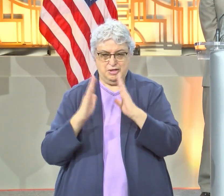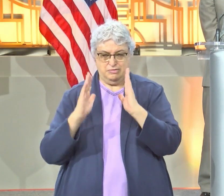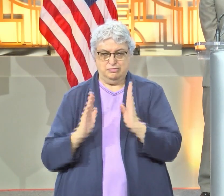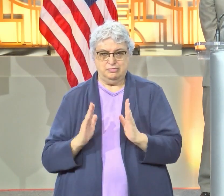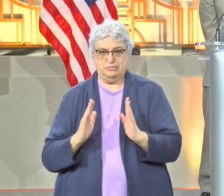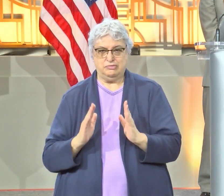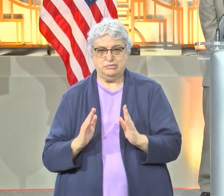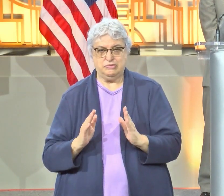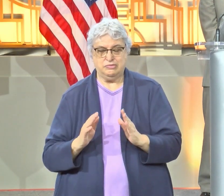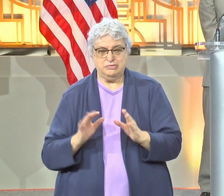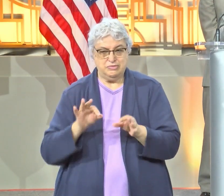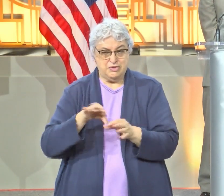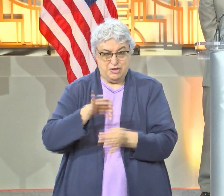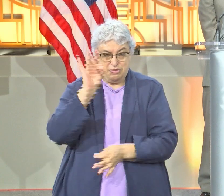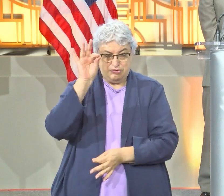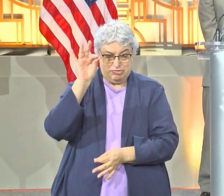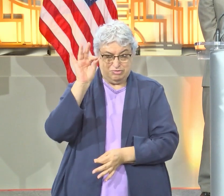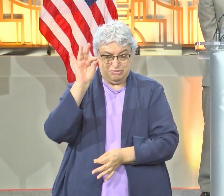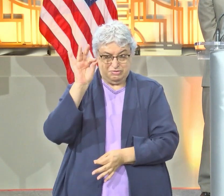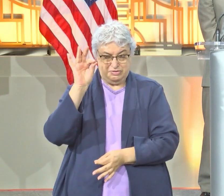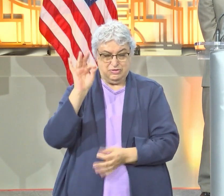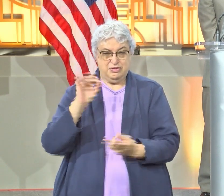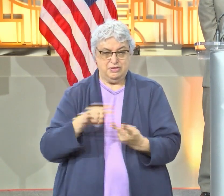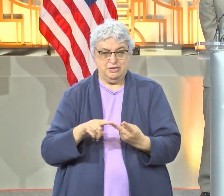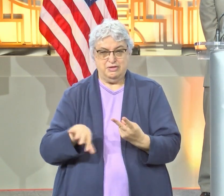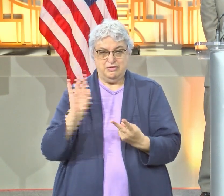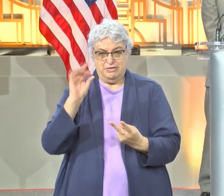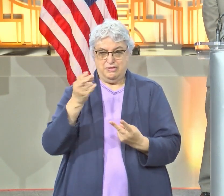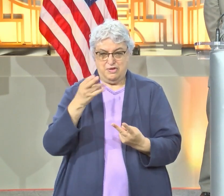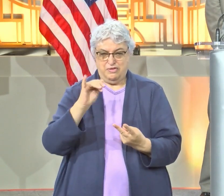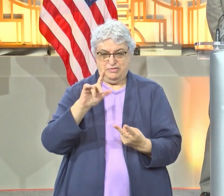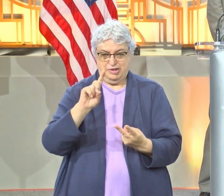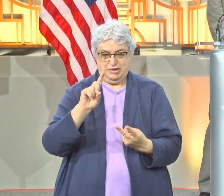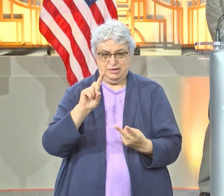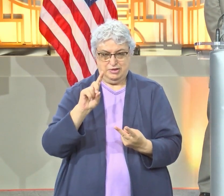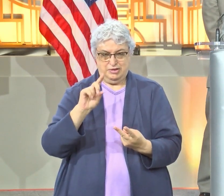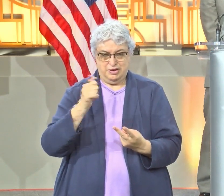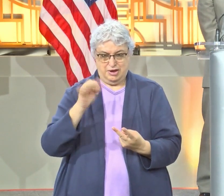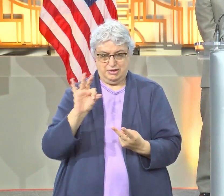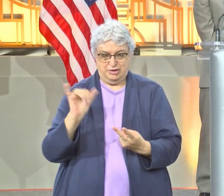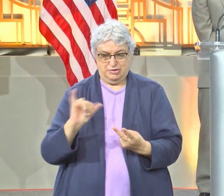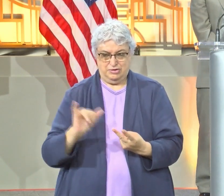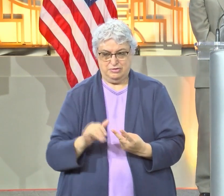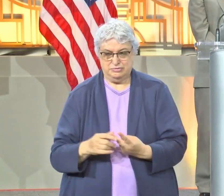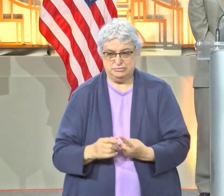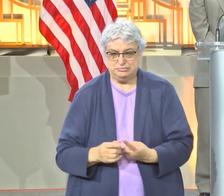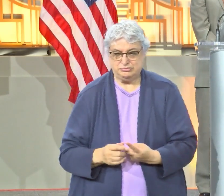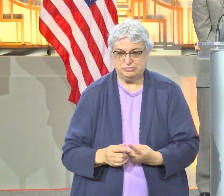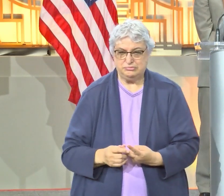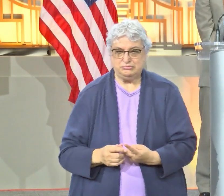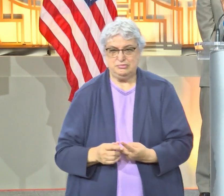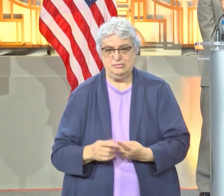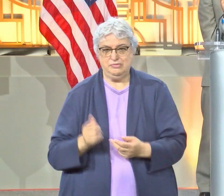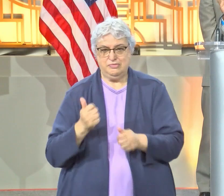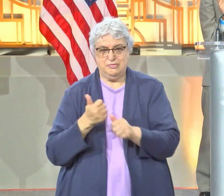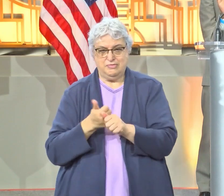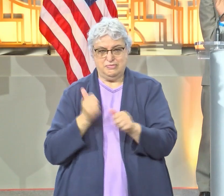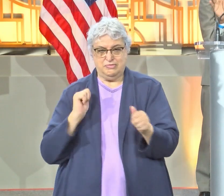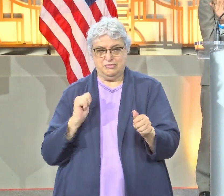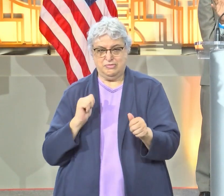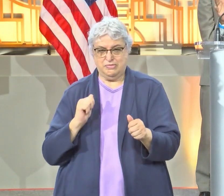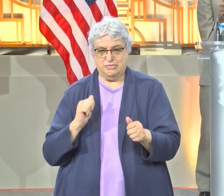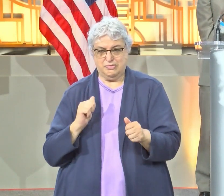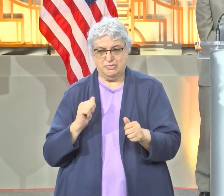you find the ghosts, but you will find COVID-19. So you want to stay away from the